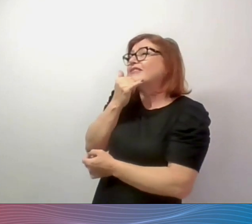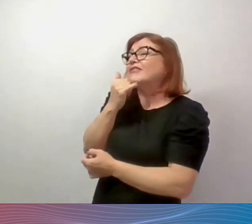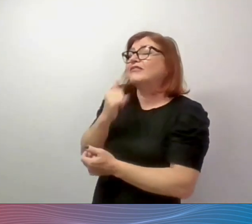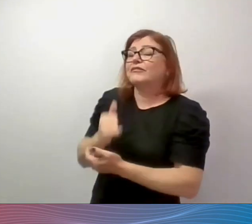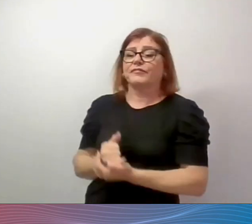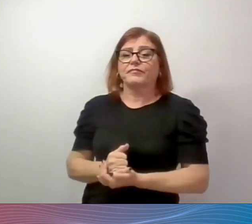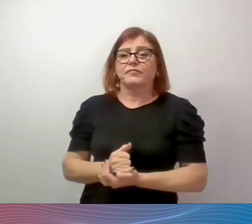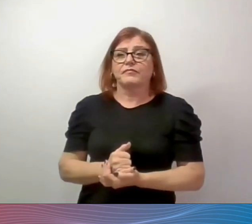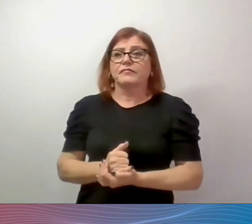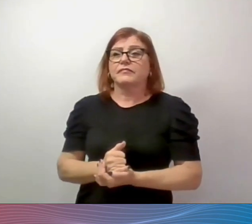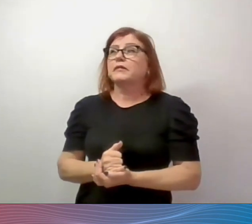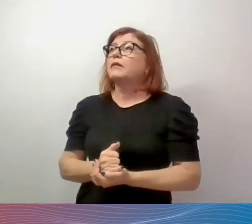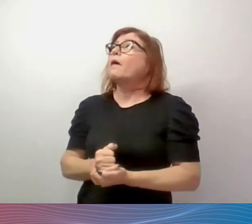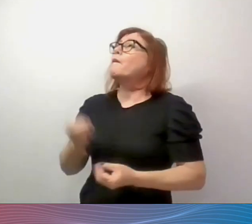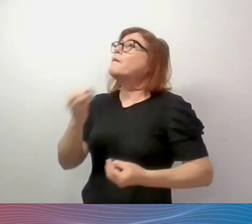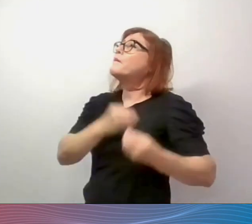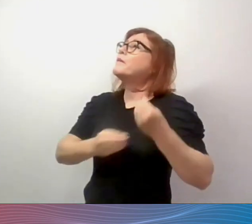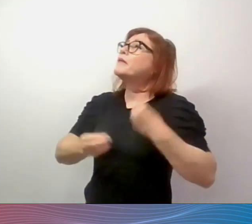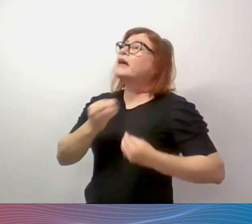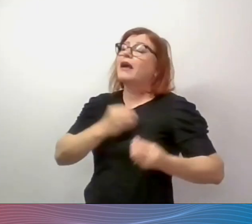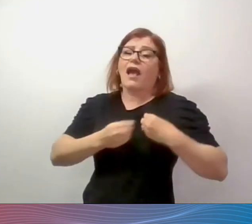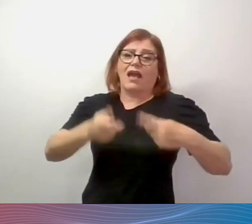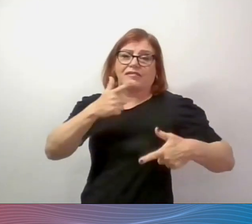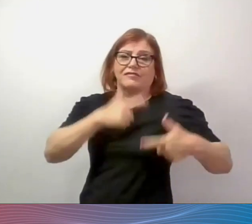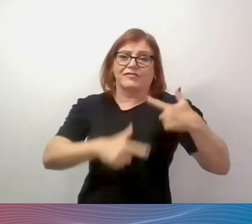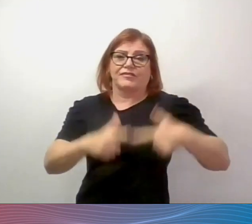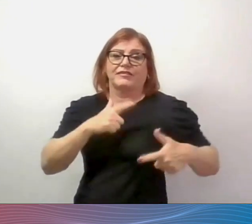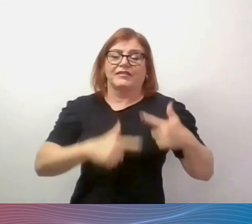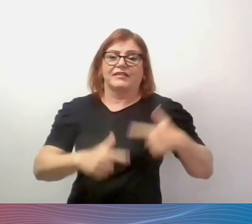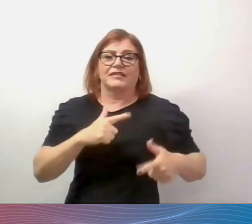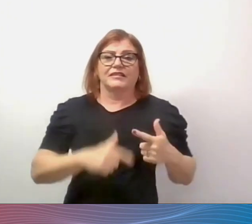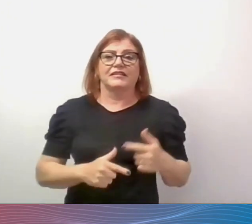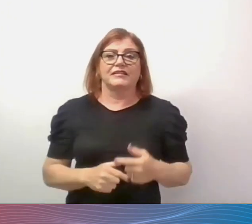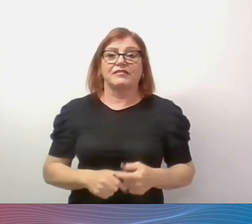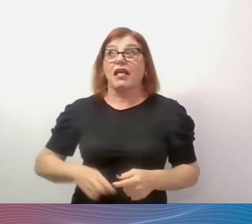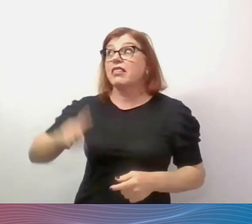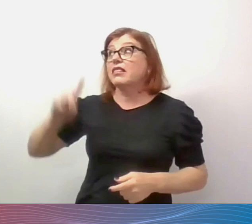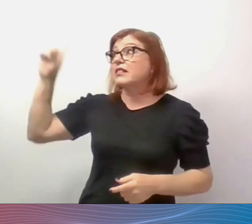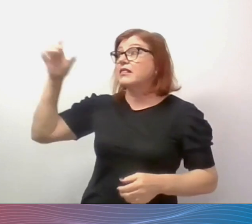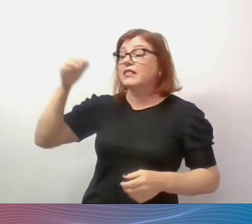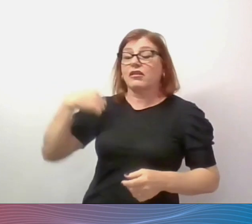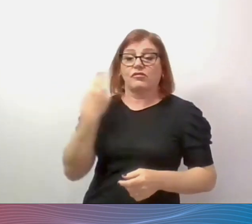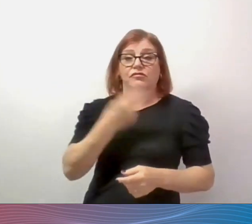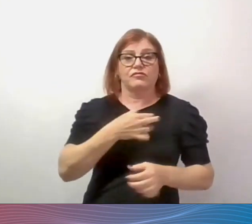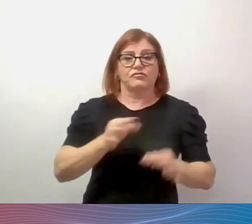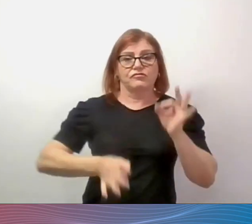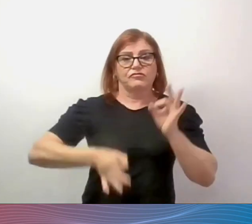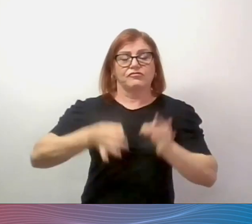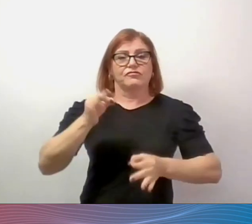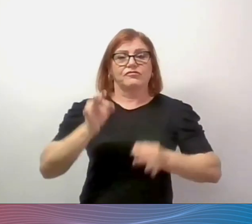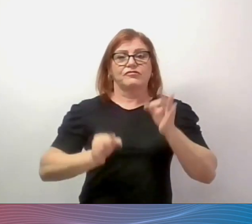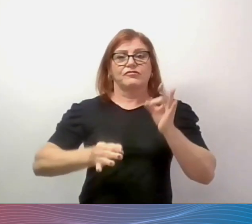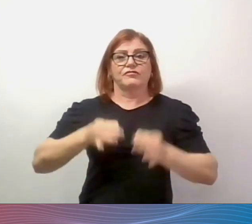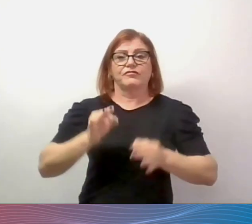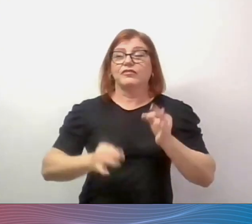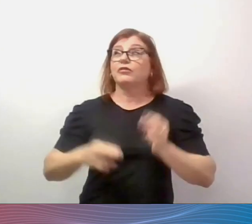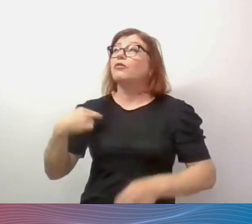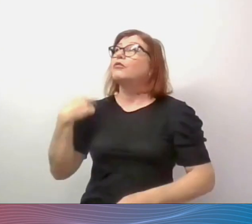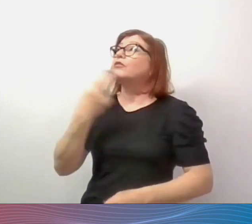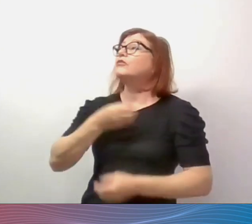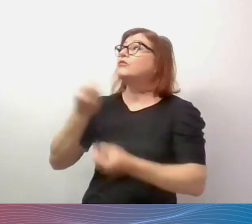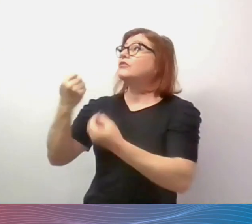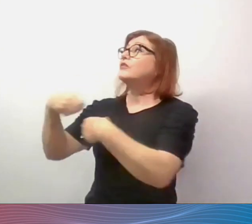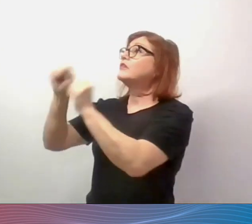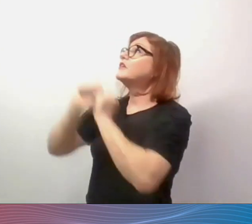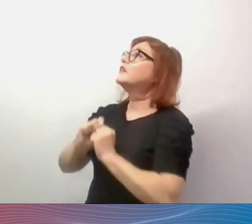foram perdoados. Our sins were forgiven. E Deus nos justificou. And God justified us. E Deus nos deu a sua vida. And God gave us his